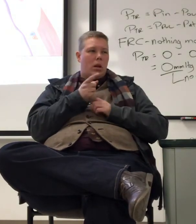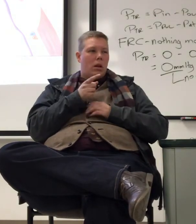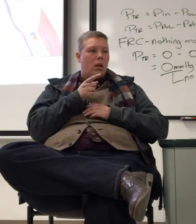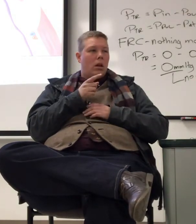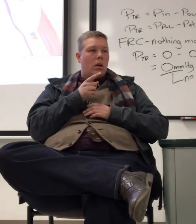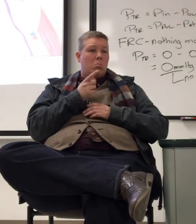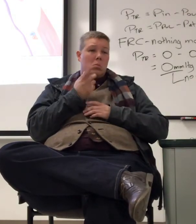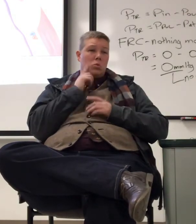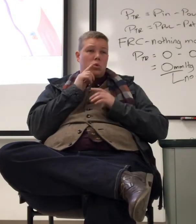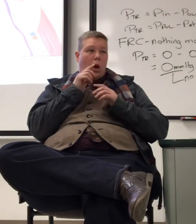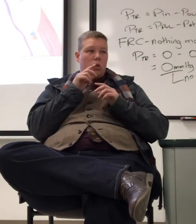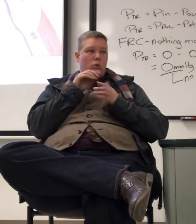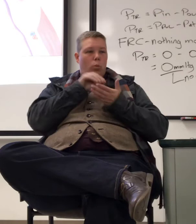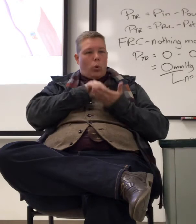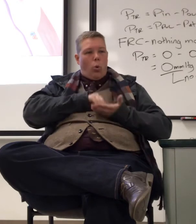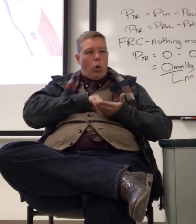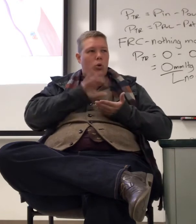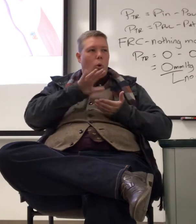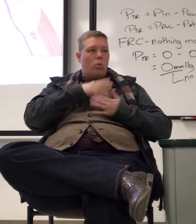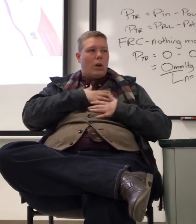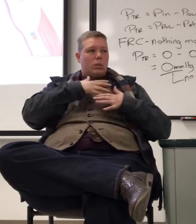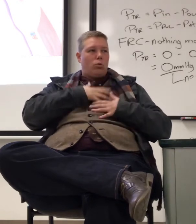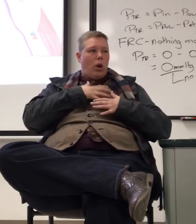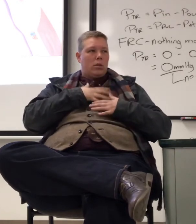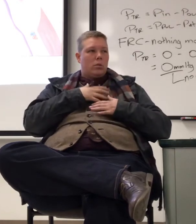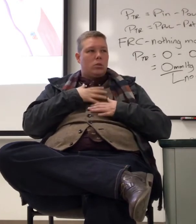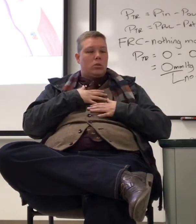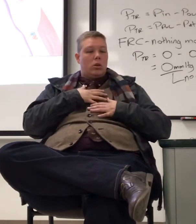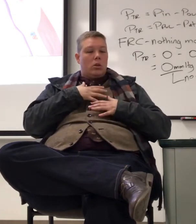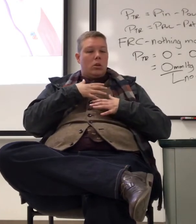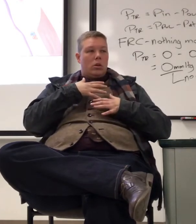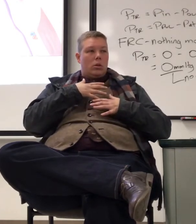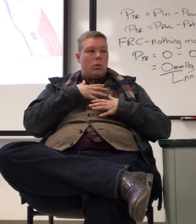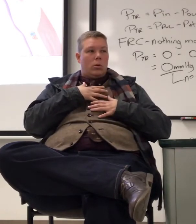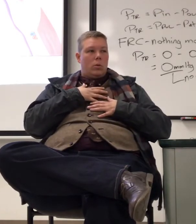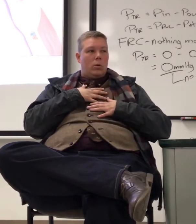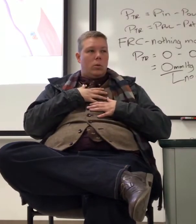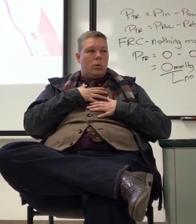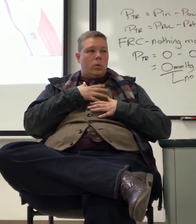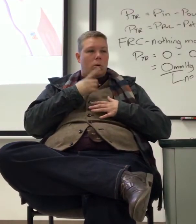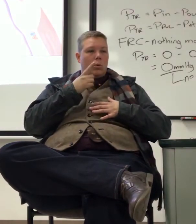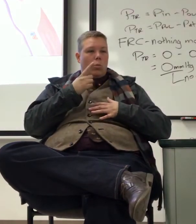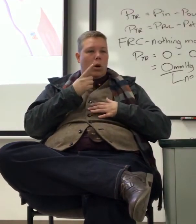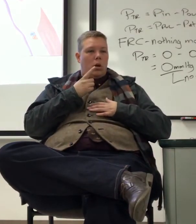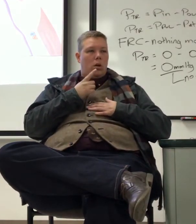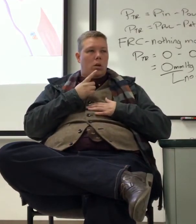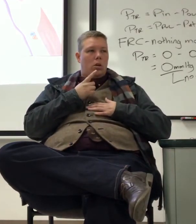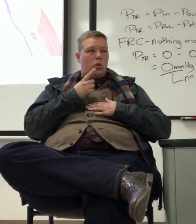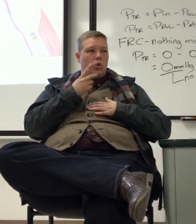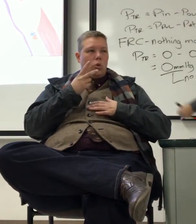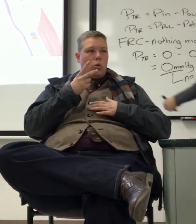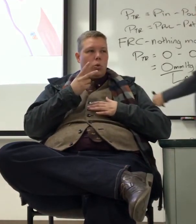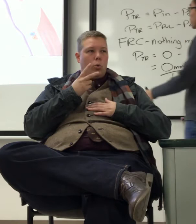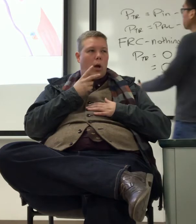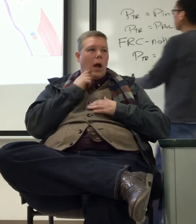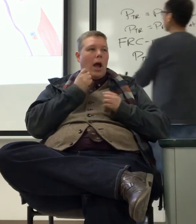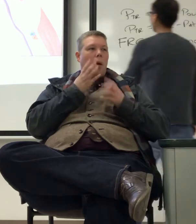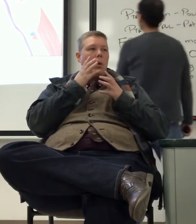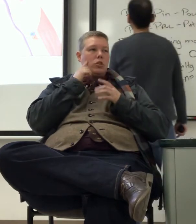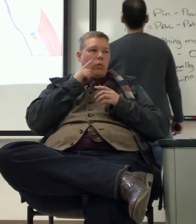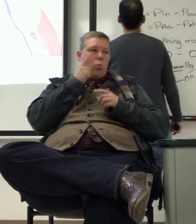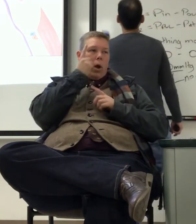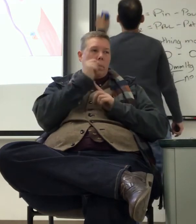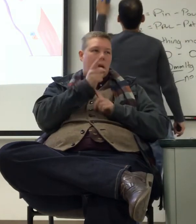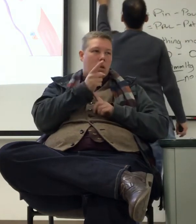record respiratory rate. Just watch the chest rise and fall and just count per minute. Should be about 12 to